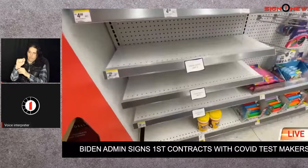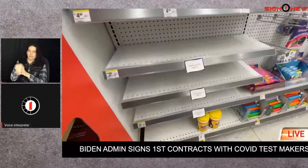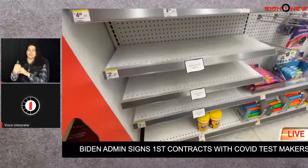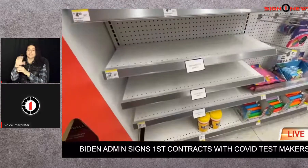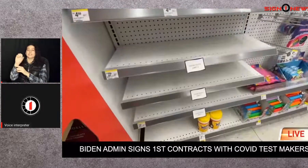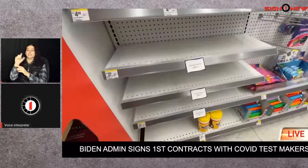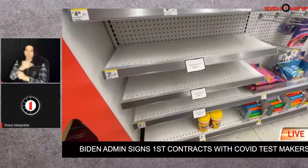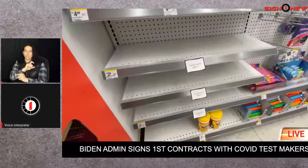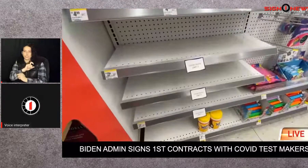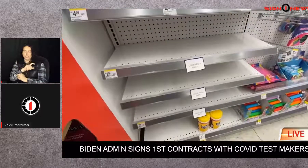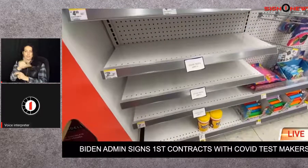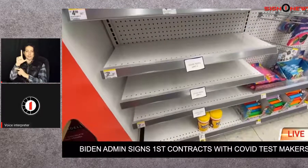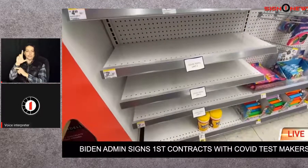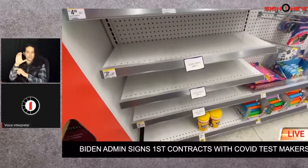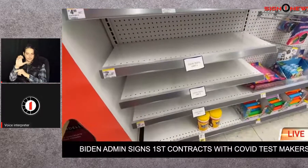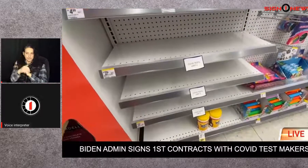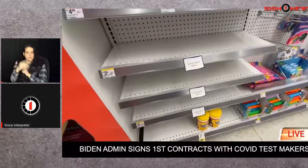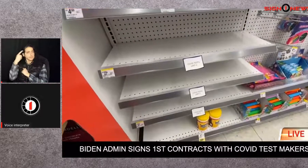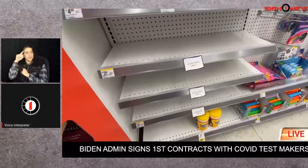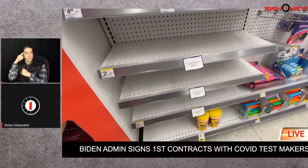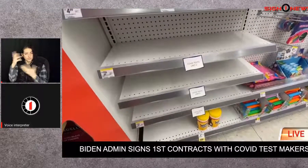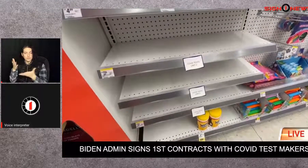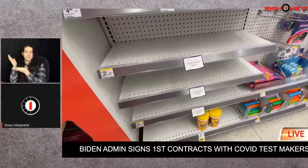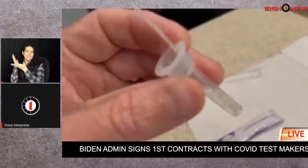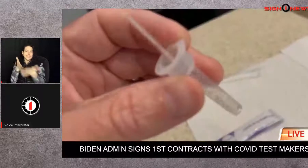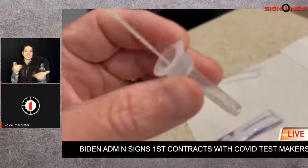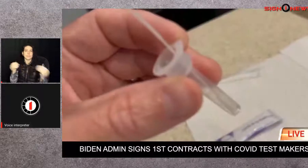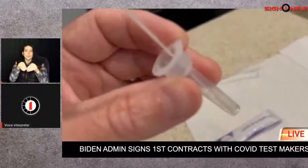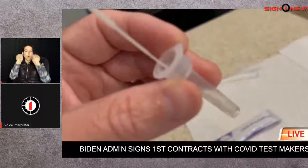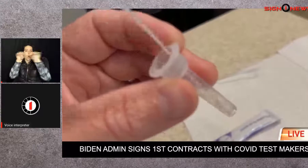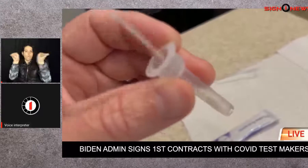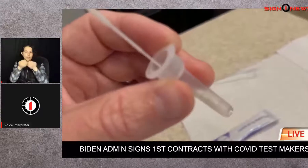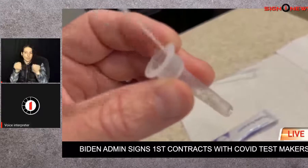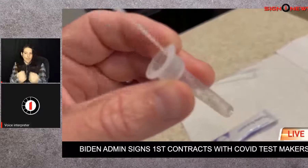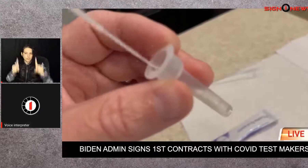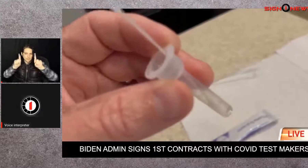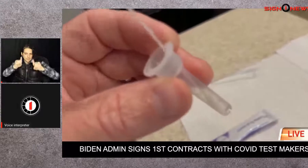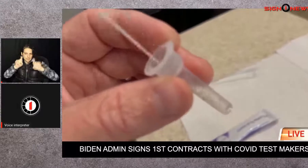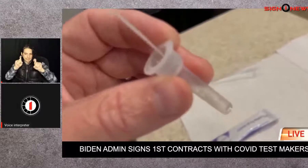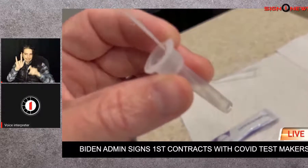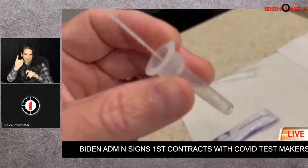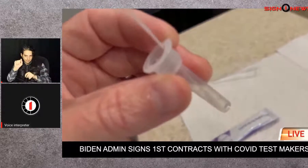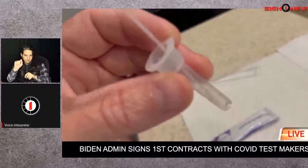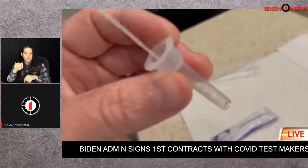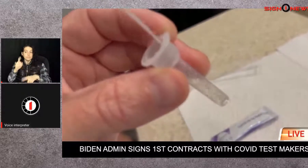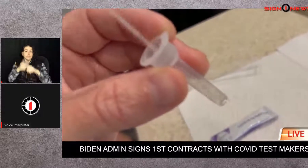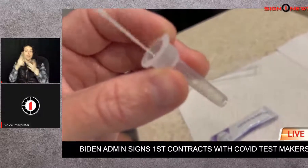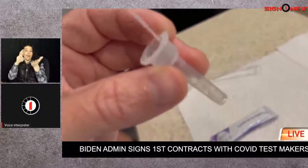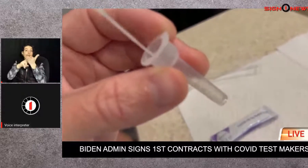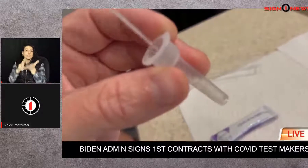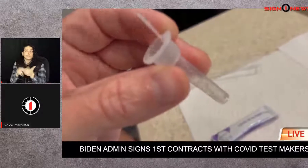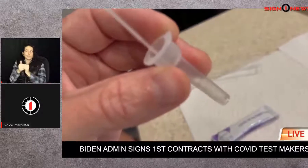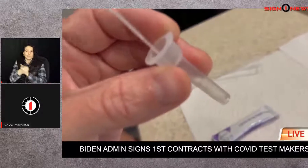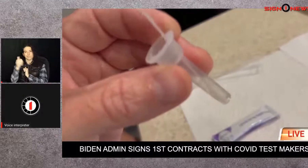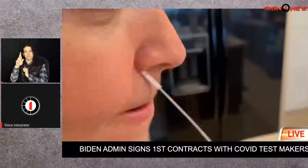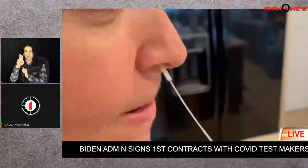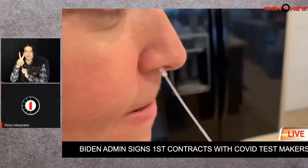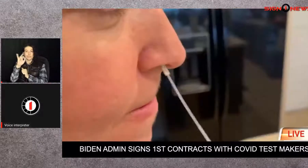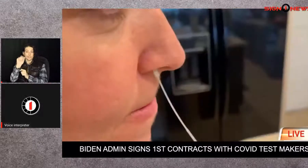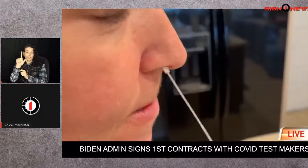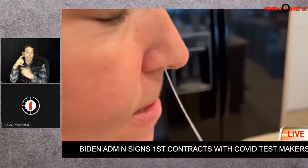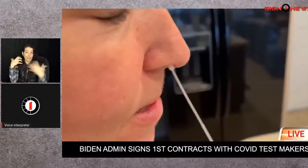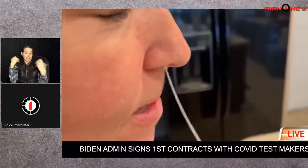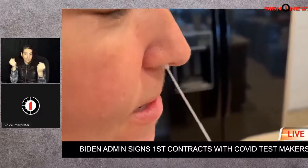A $51 million contract with Gold Belt Security LLC to deliver over-the-counter test kits, and